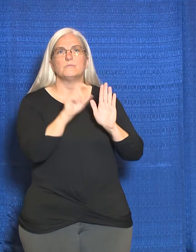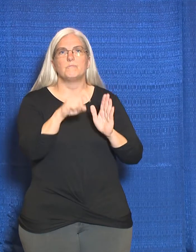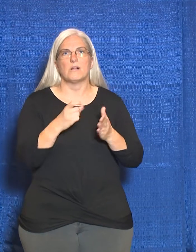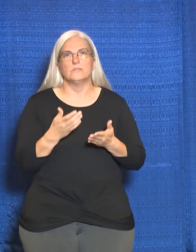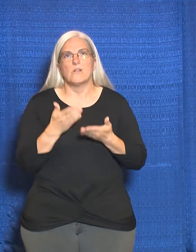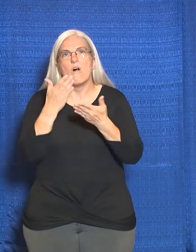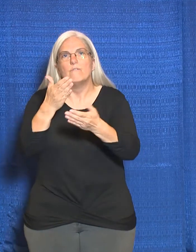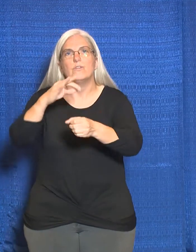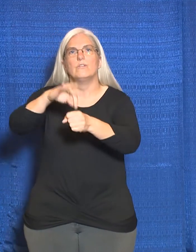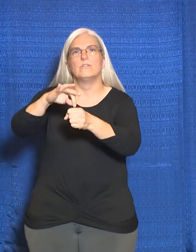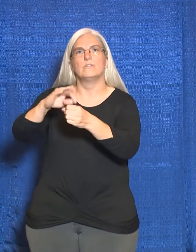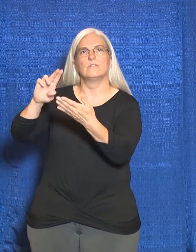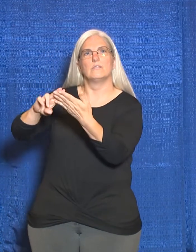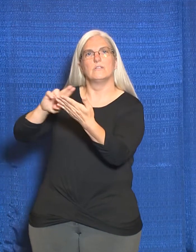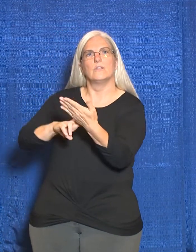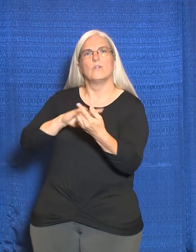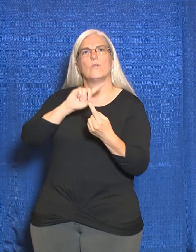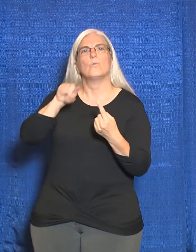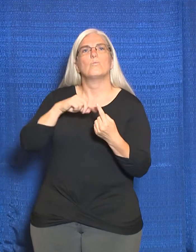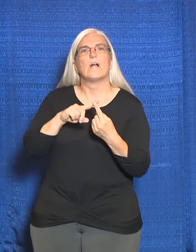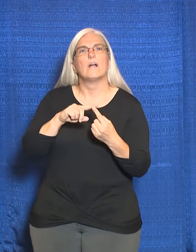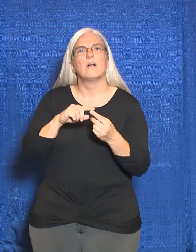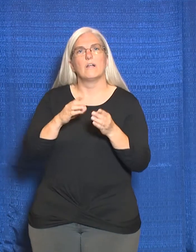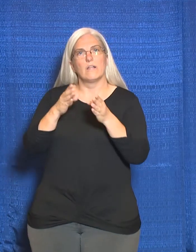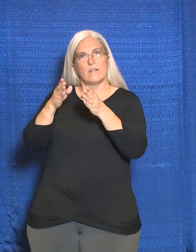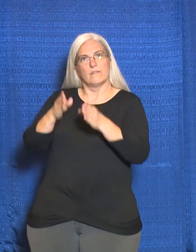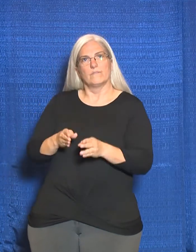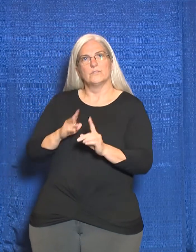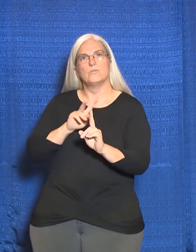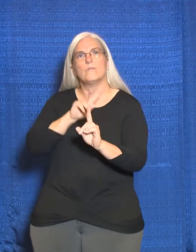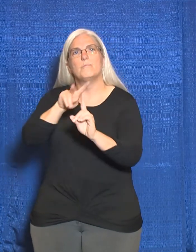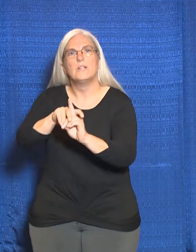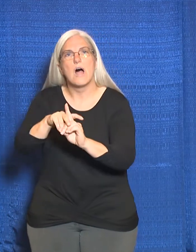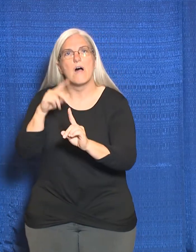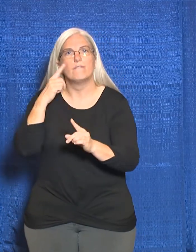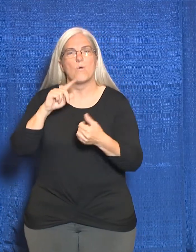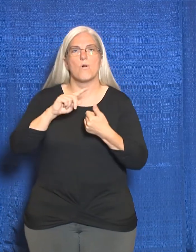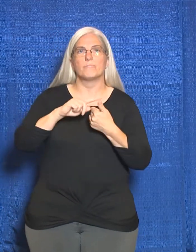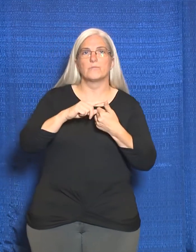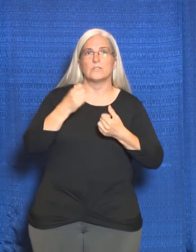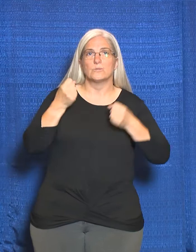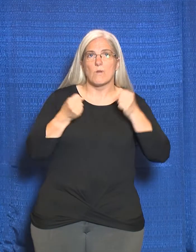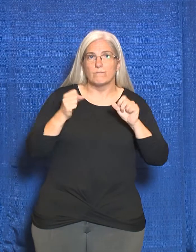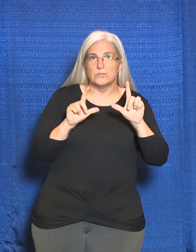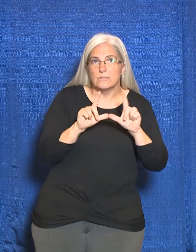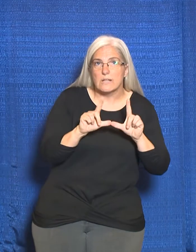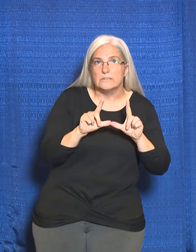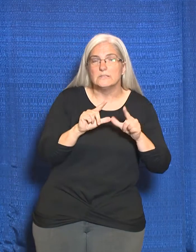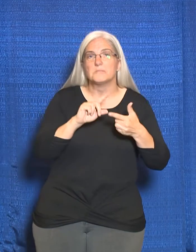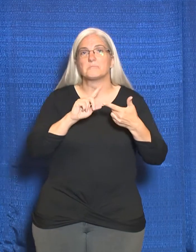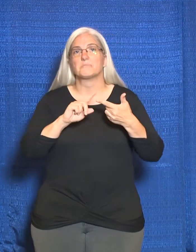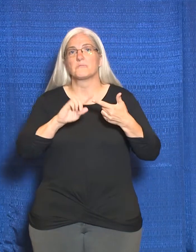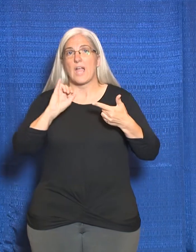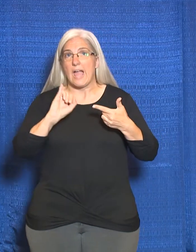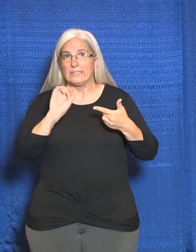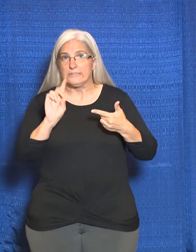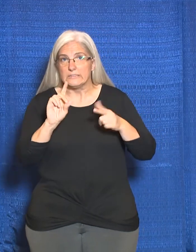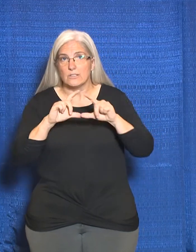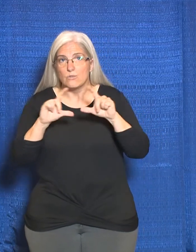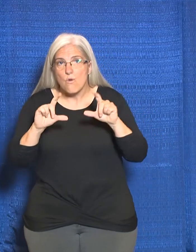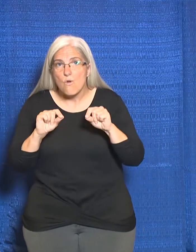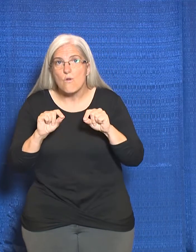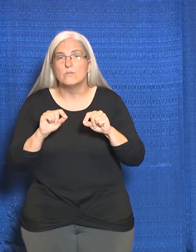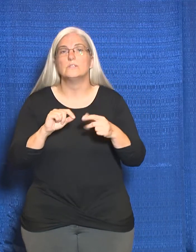States must offer voter registration whenever an individual applies for a driver's license or identification card, renews a